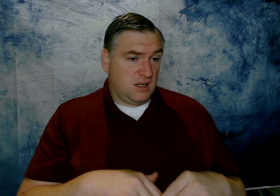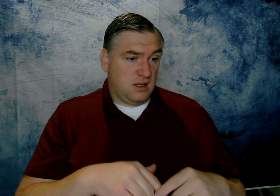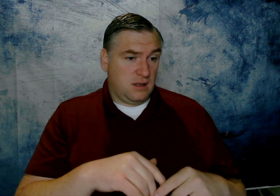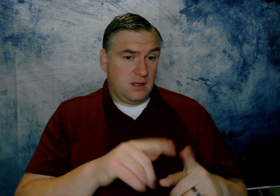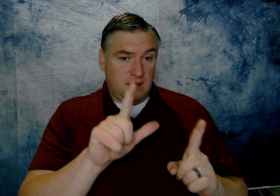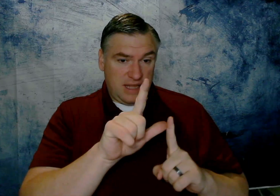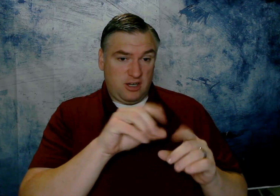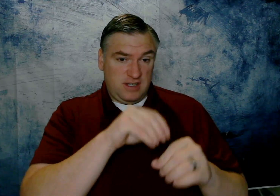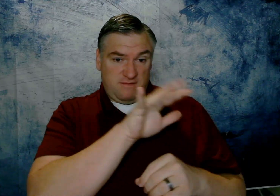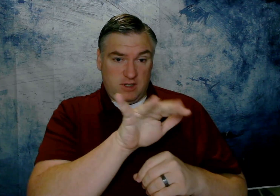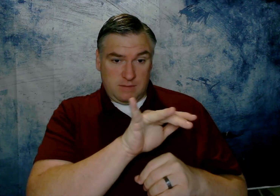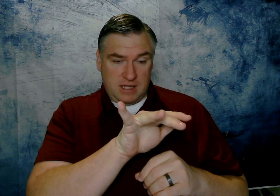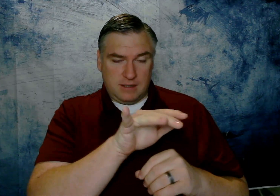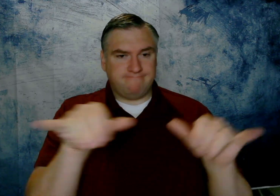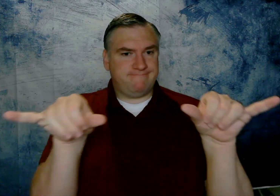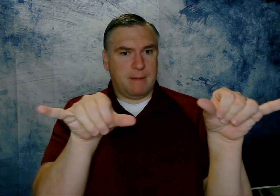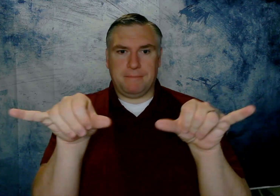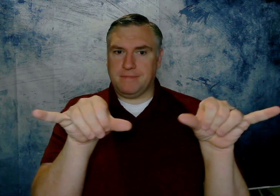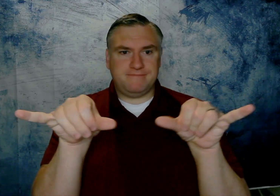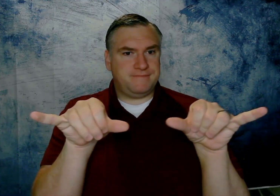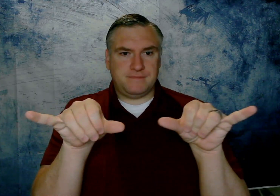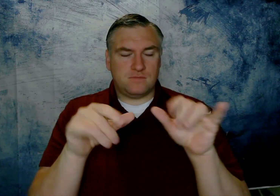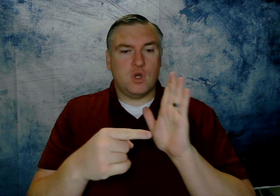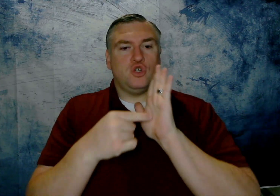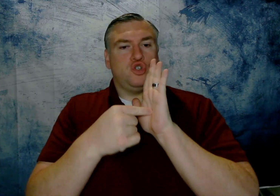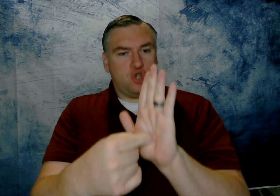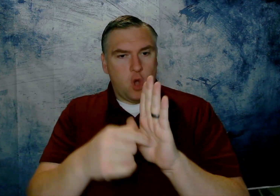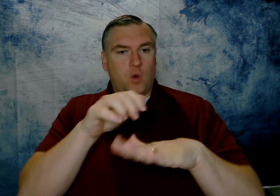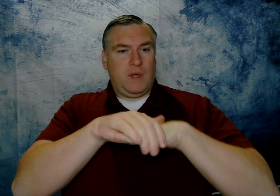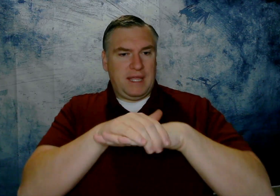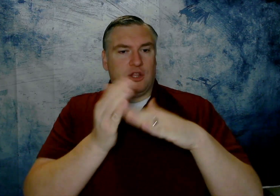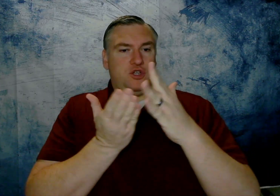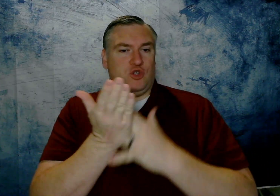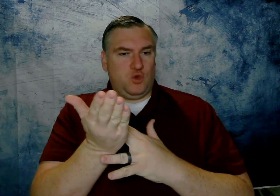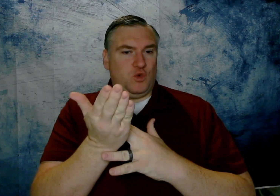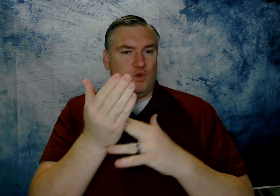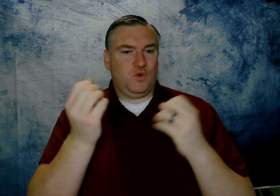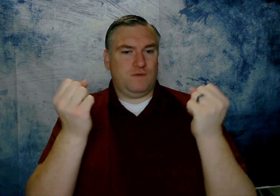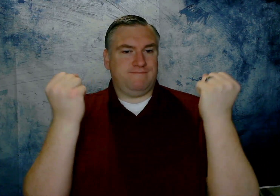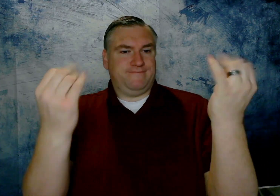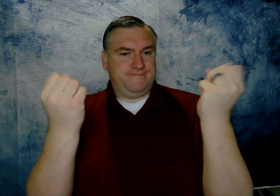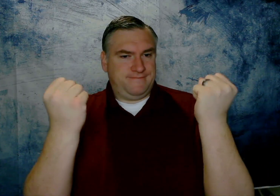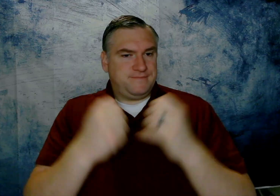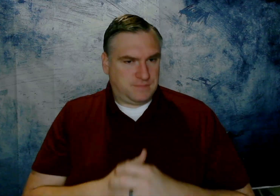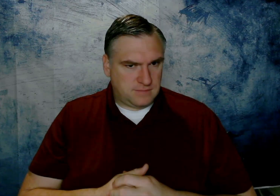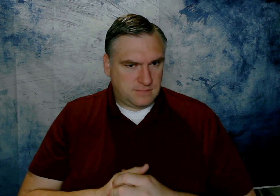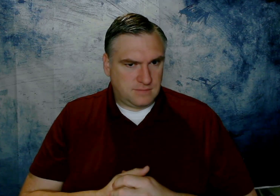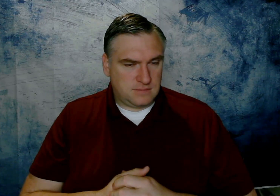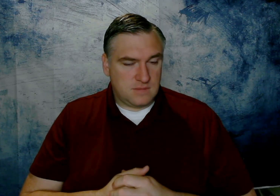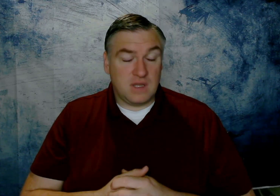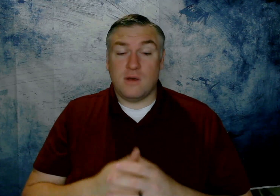letter and a letter in fingerspelling are the same. They show English through the use of